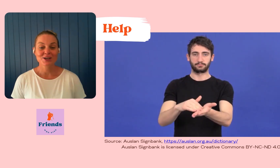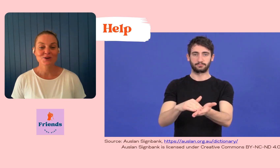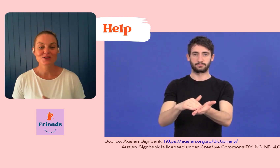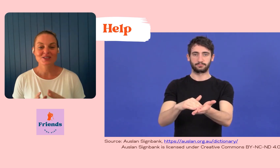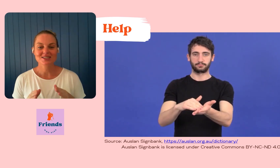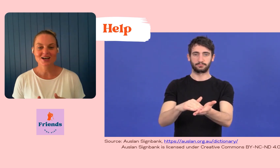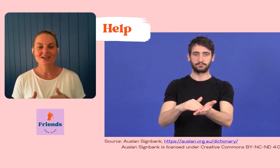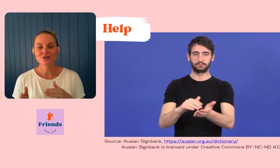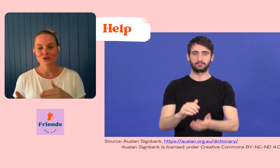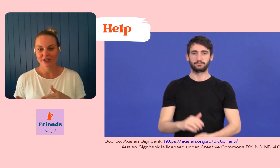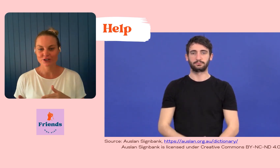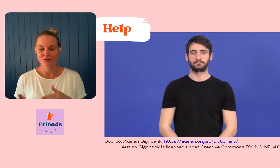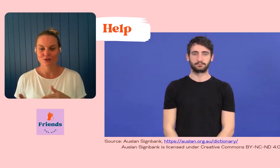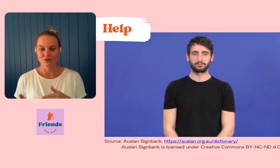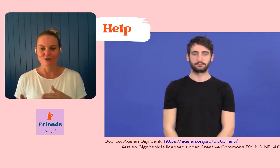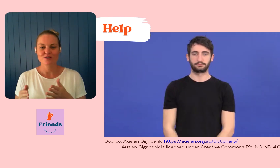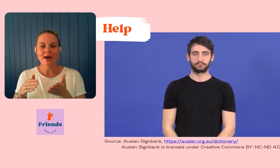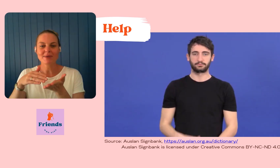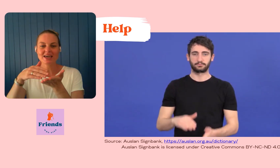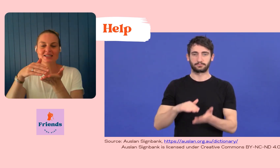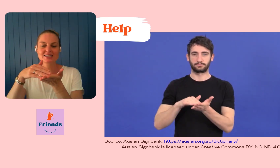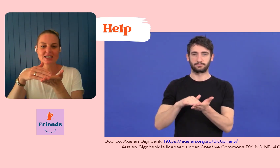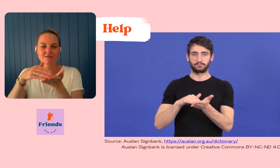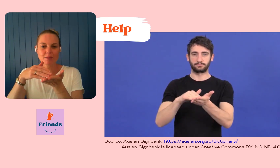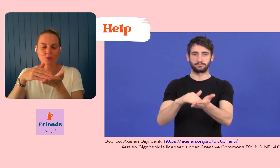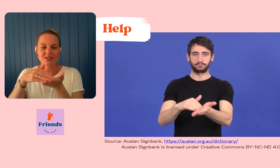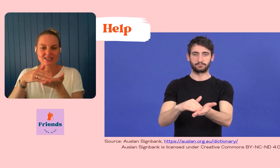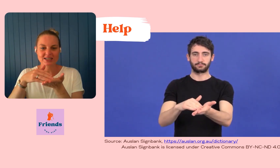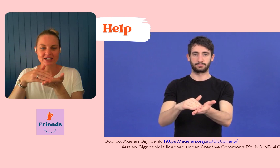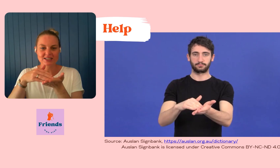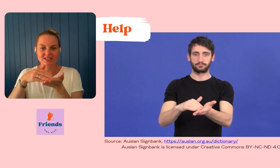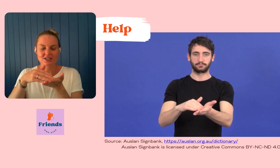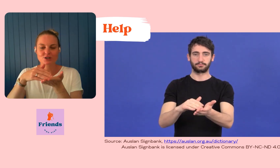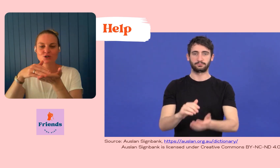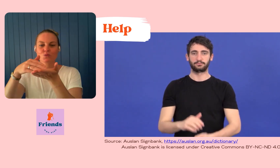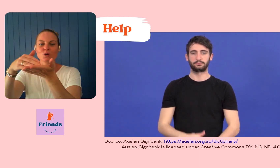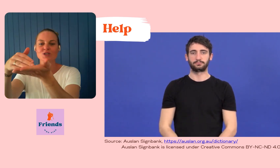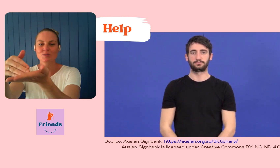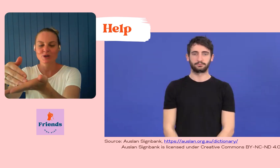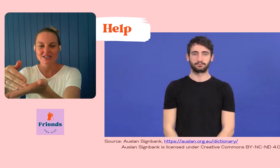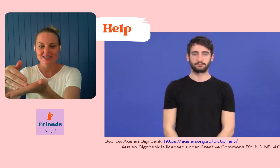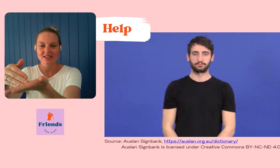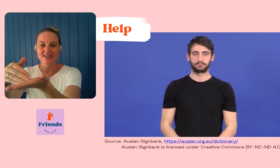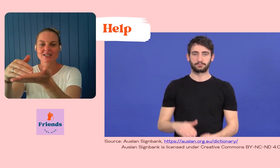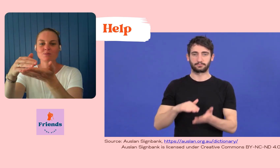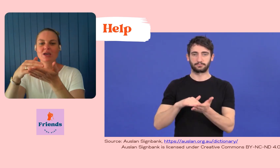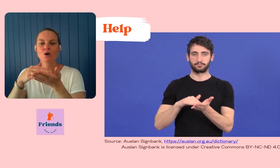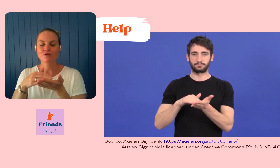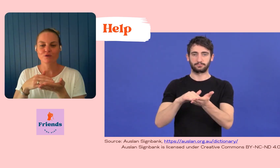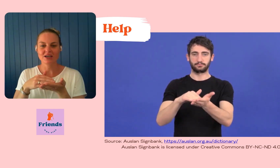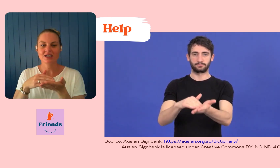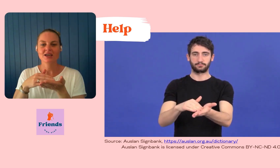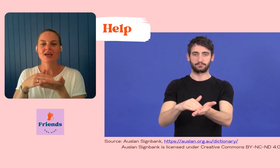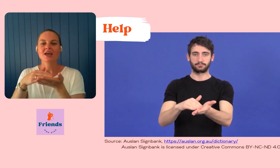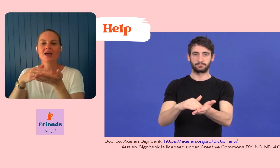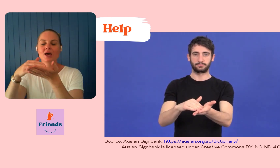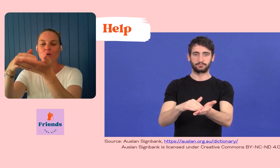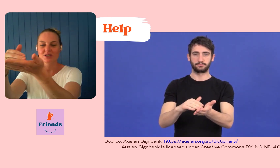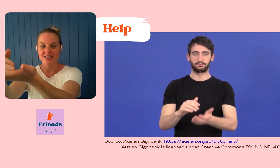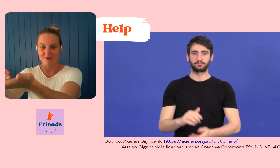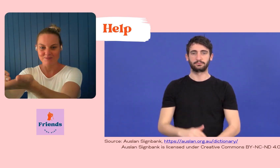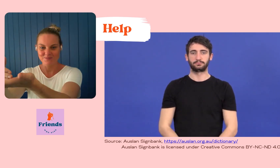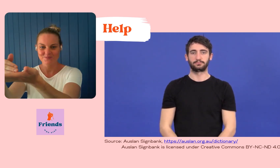know, this sign is directional too. So that means if I'm pointing it towards a person, that's me offering help to